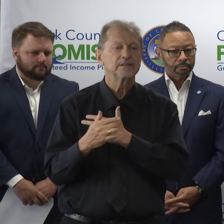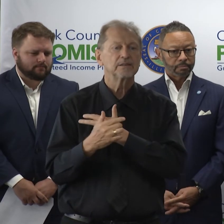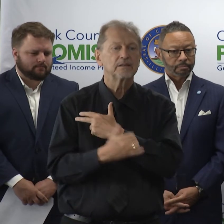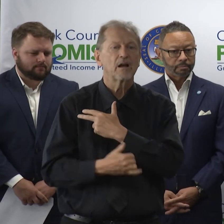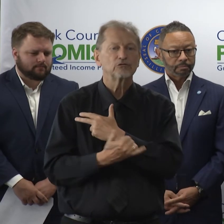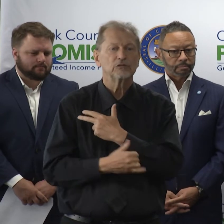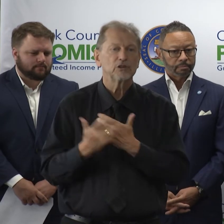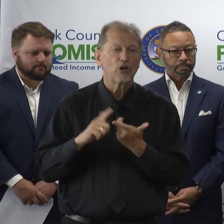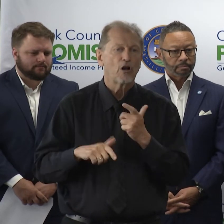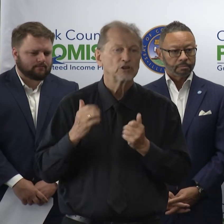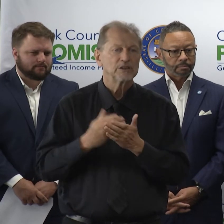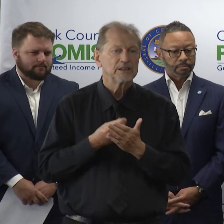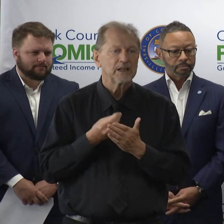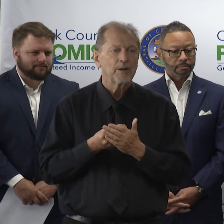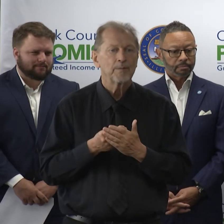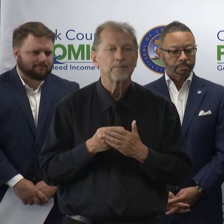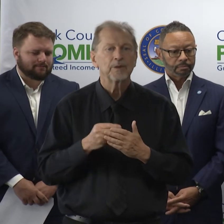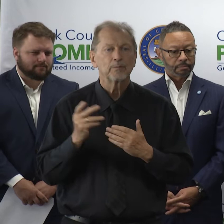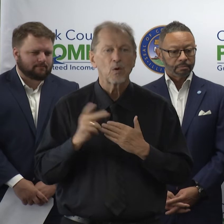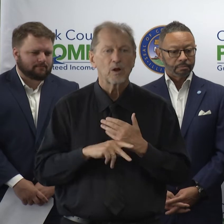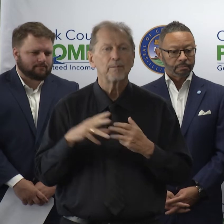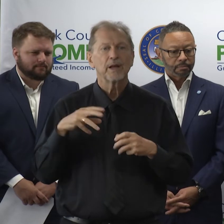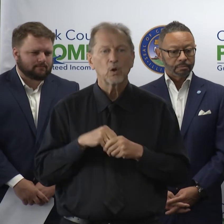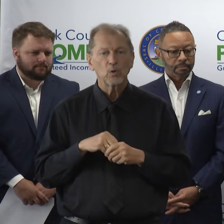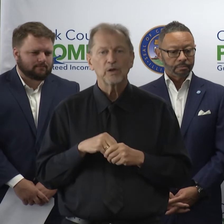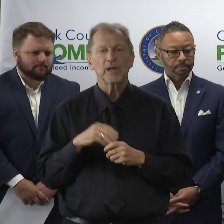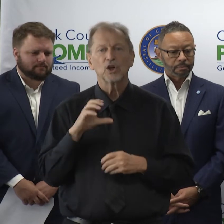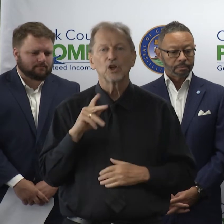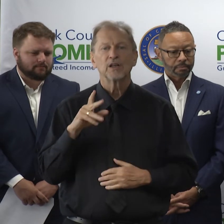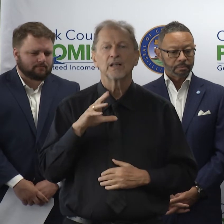programs, including the Cook County Promise Pilot,